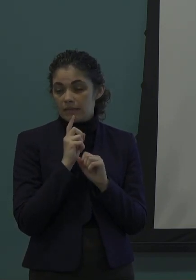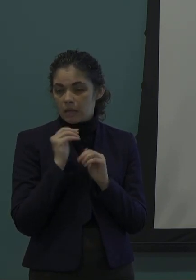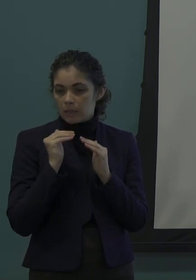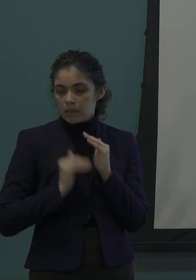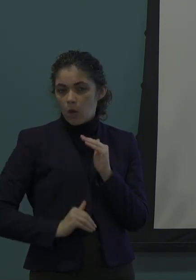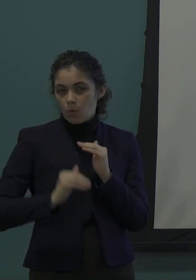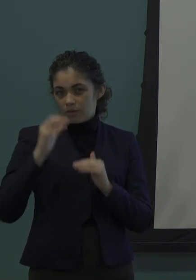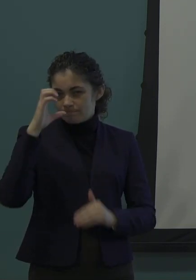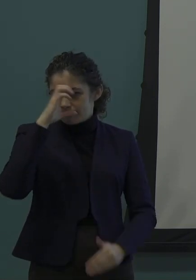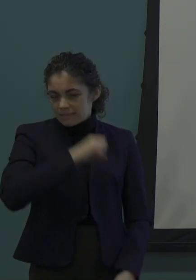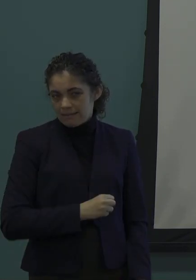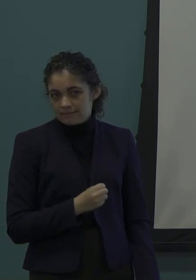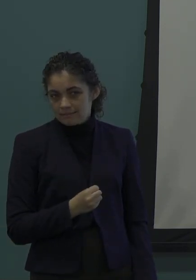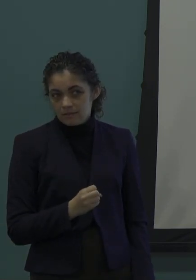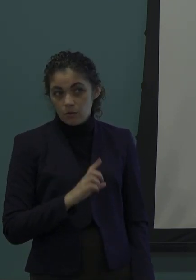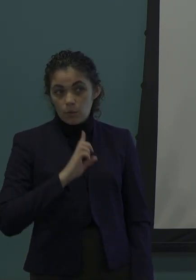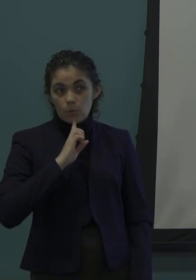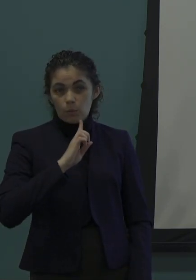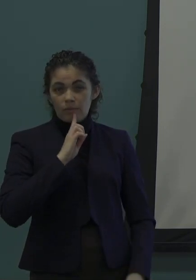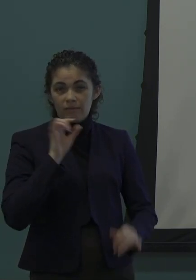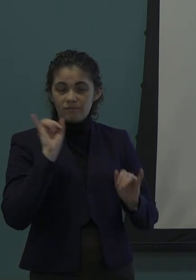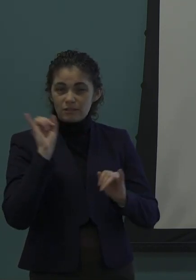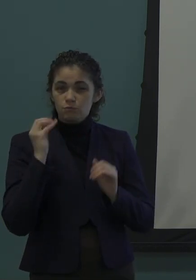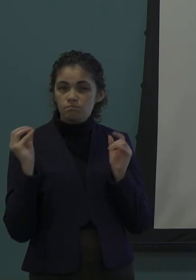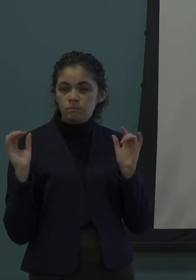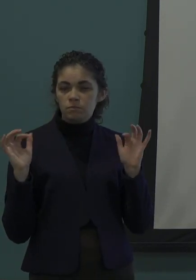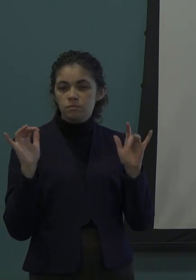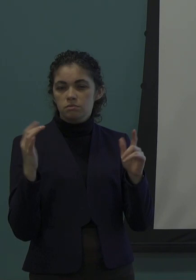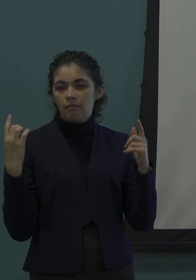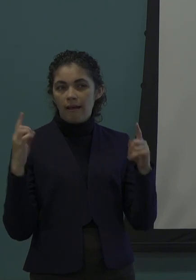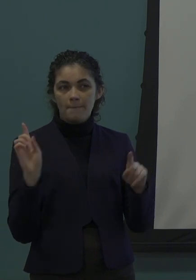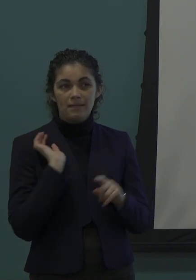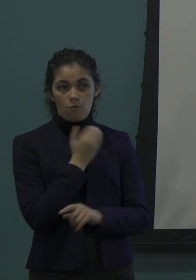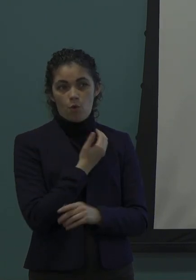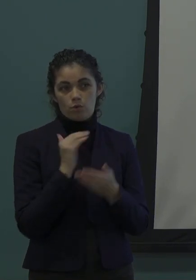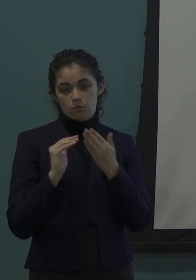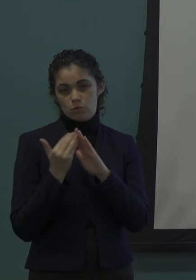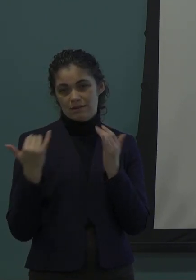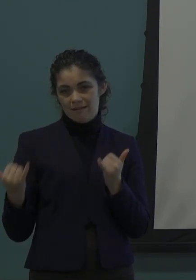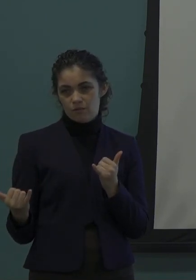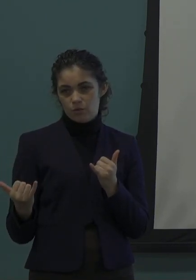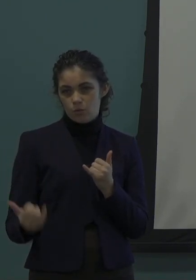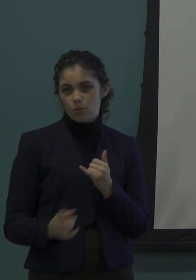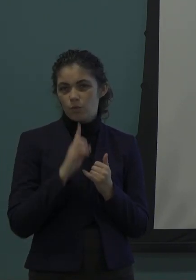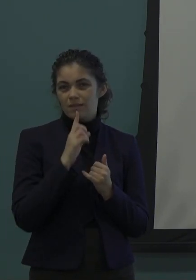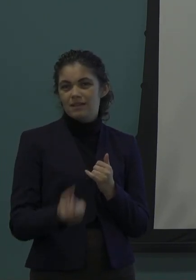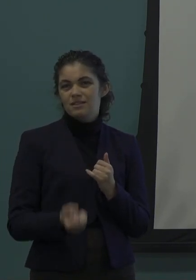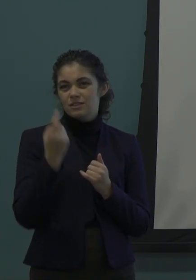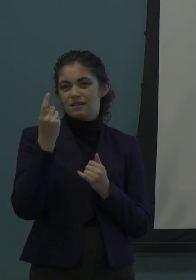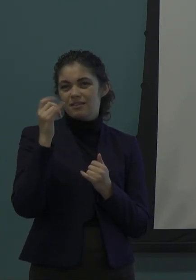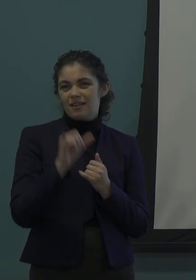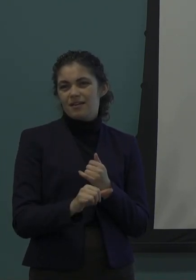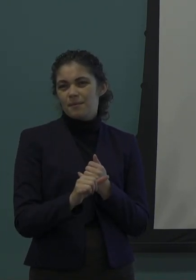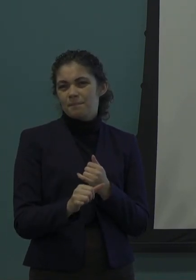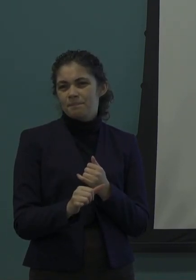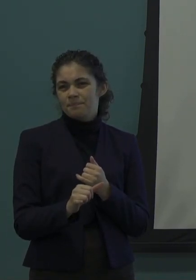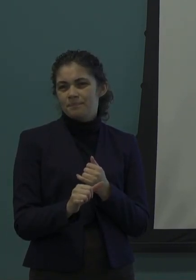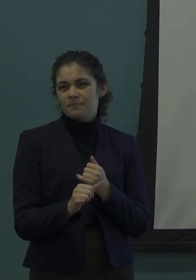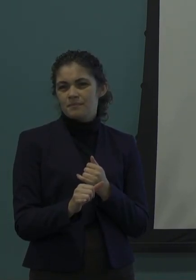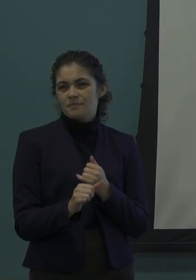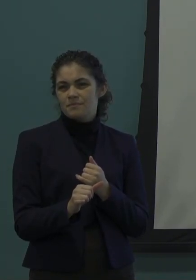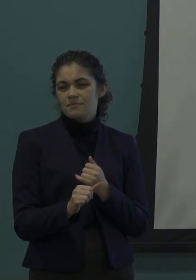or a lower amount of actual infections than are truly in our community. So please understand when you interpret this, this is